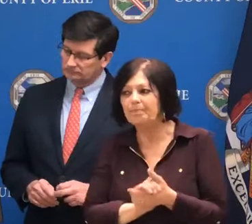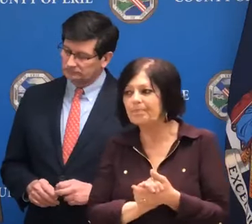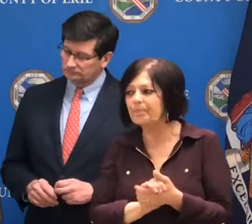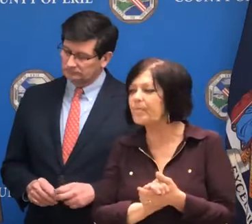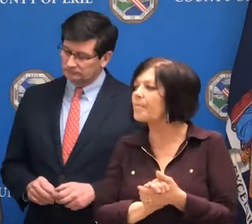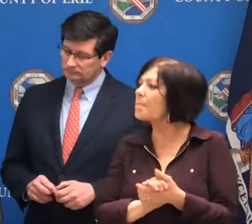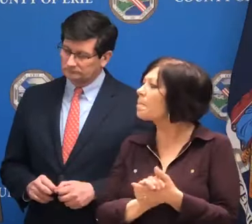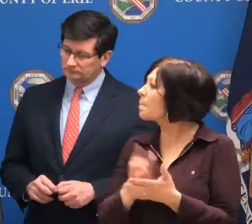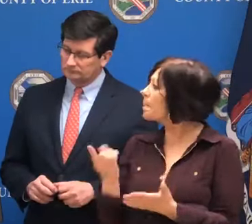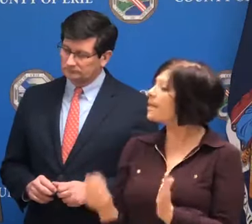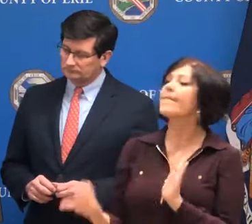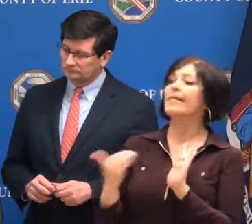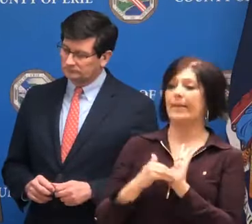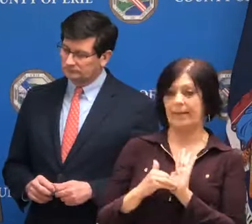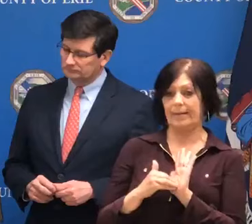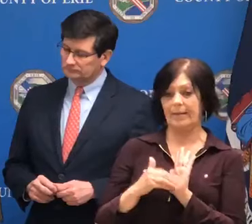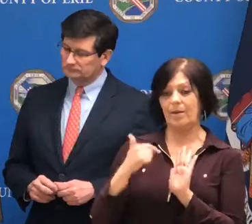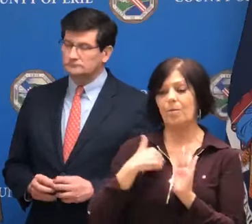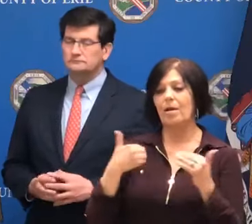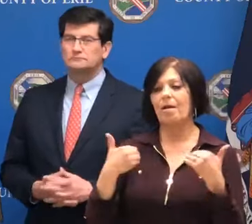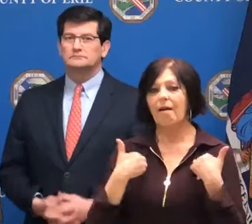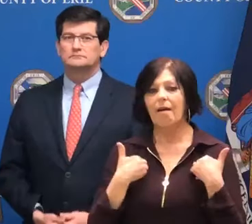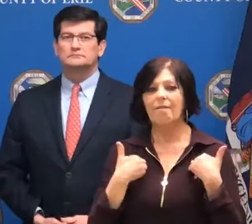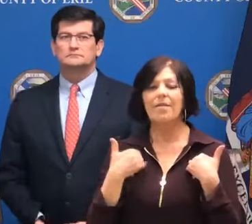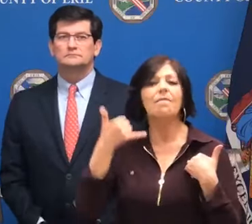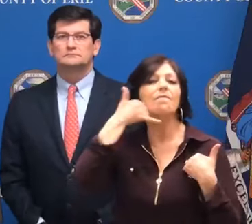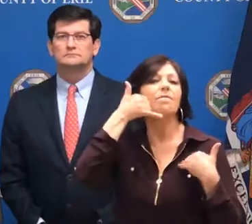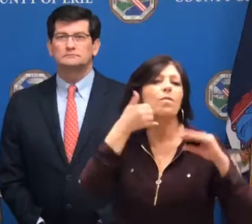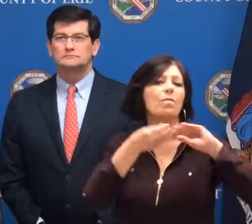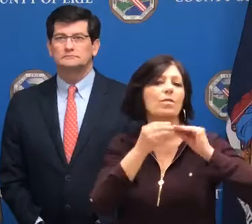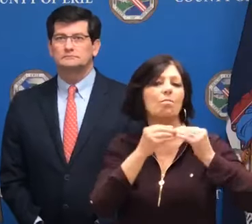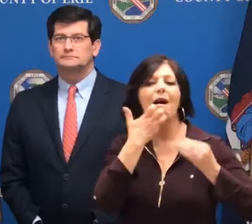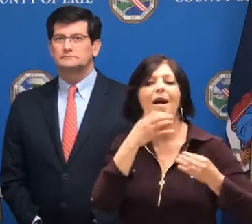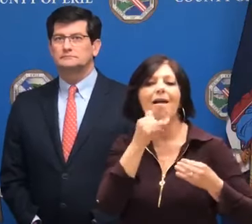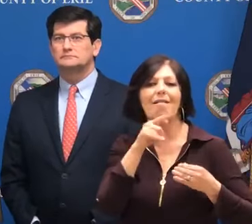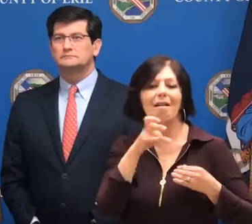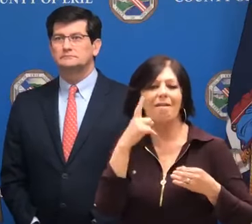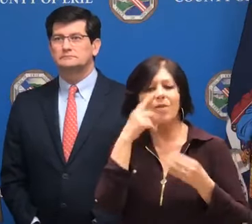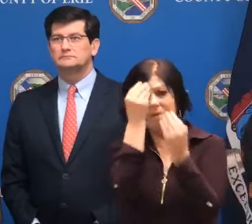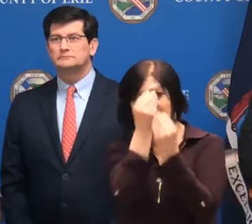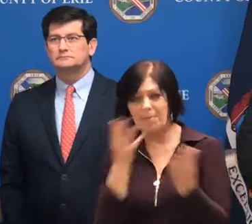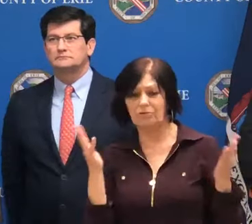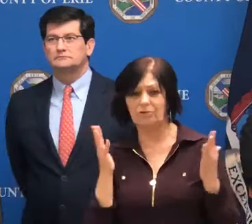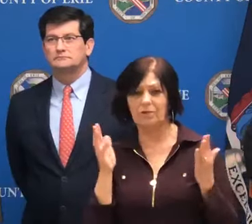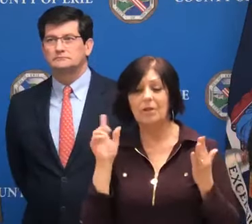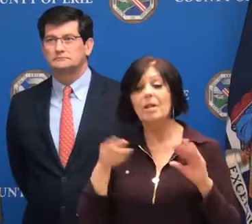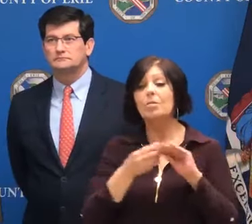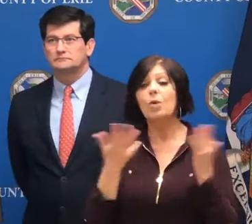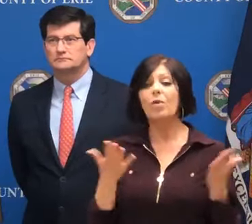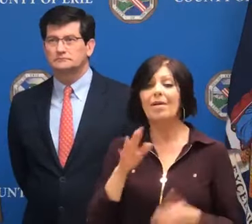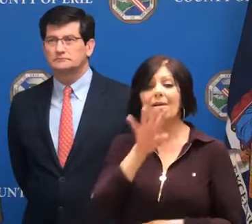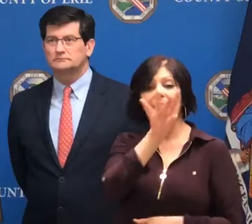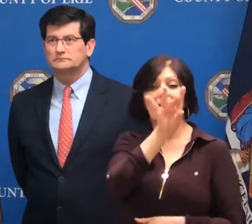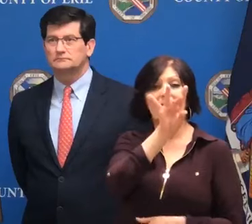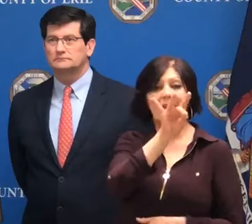So again, we have a hotline for information, and that number is